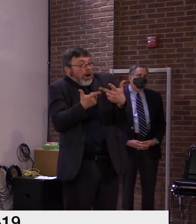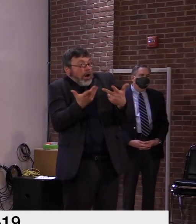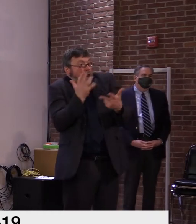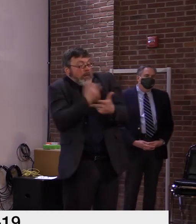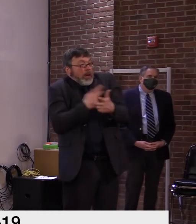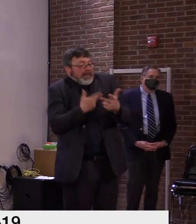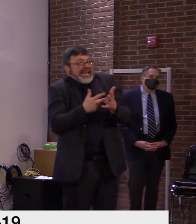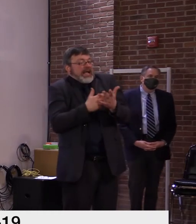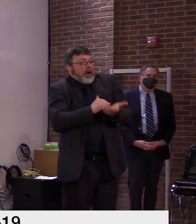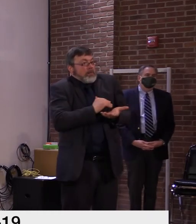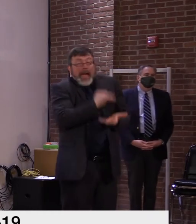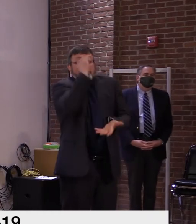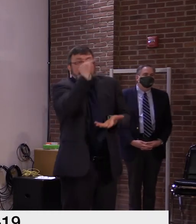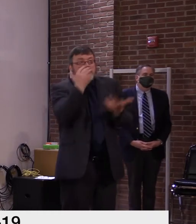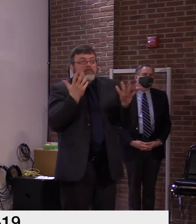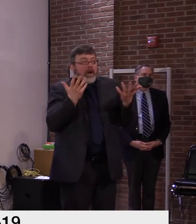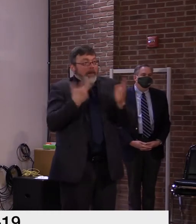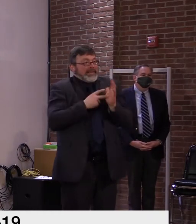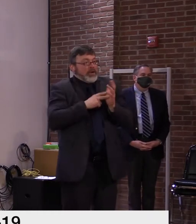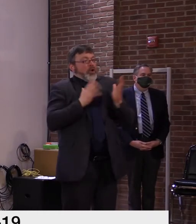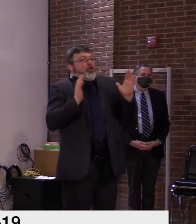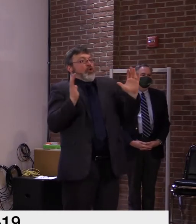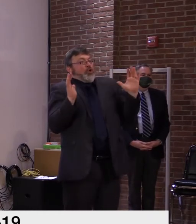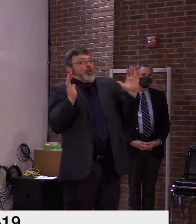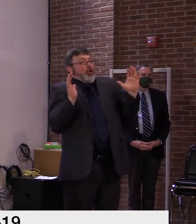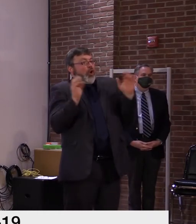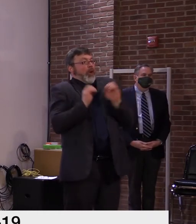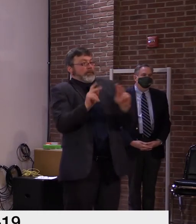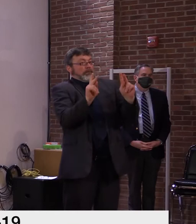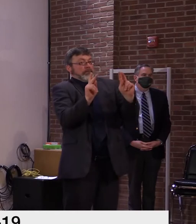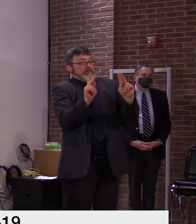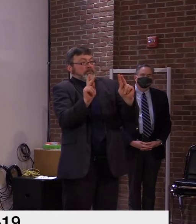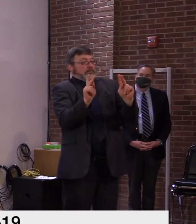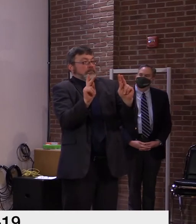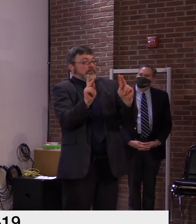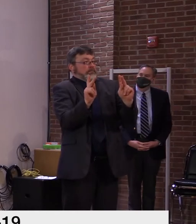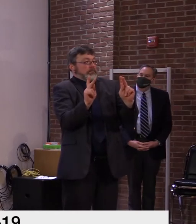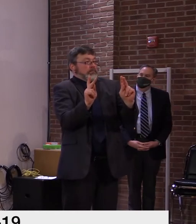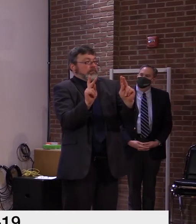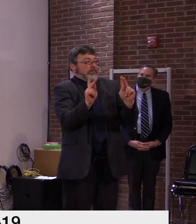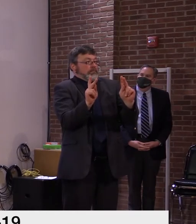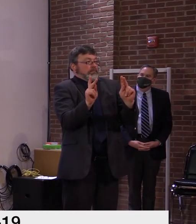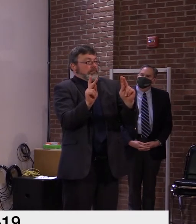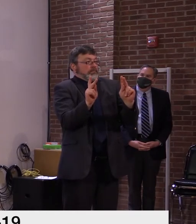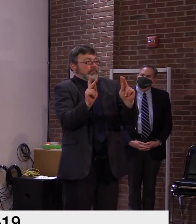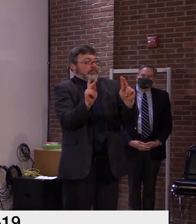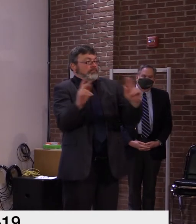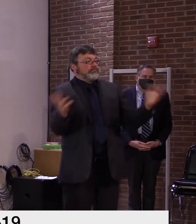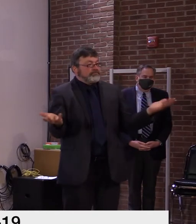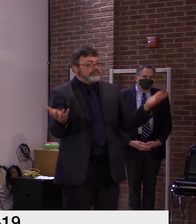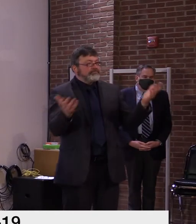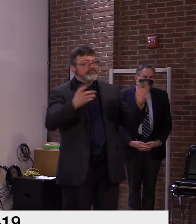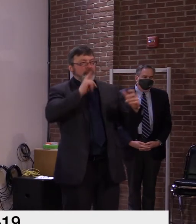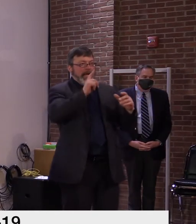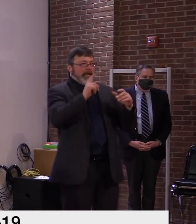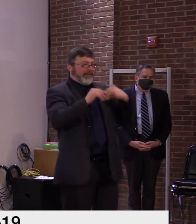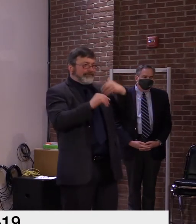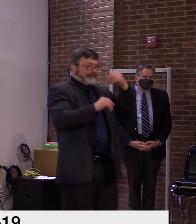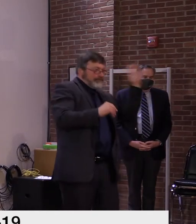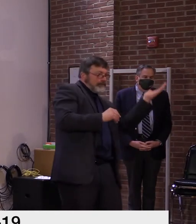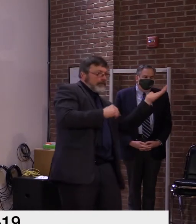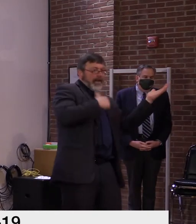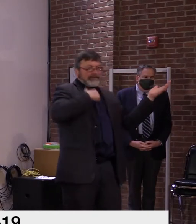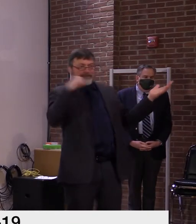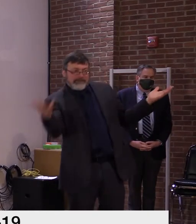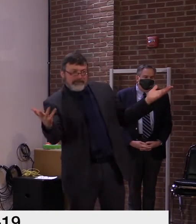So it all works together, and again, Secretary French has been meeting with educators and